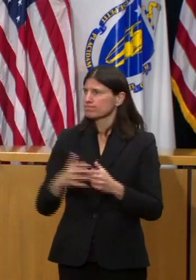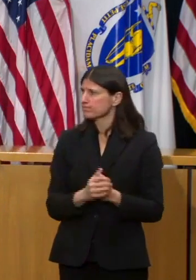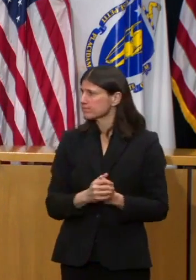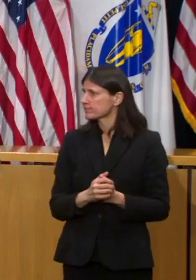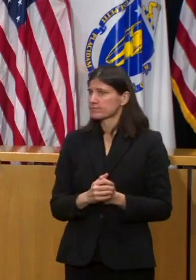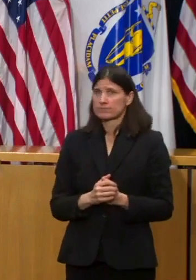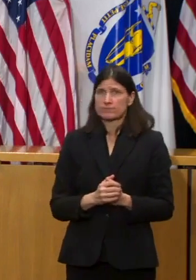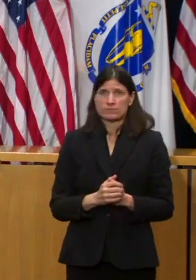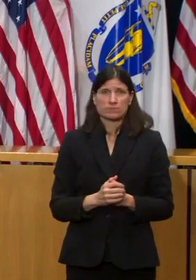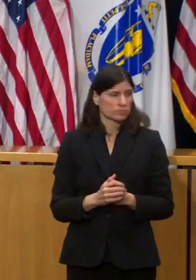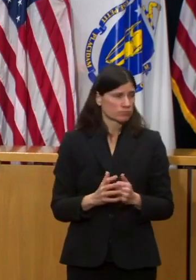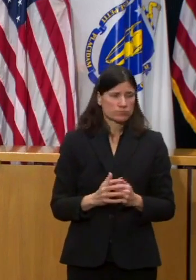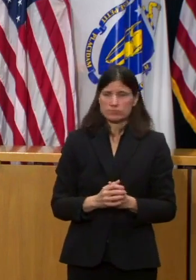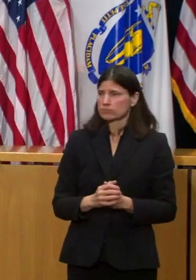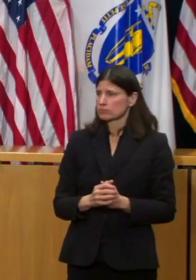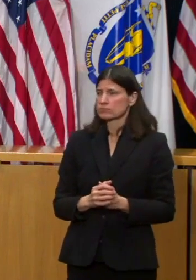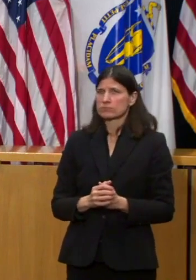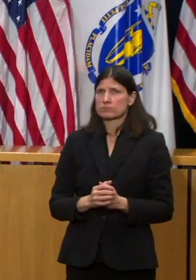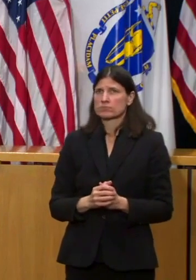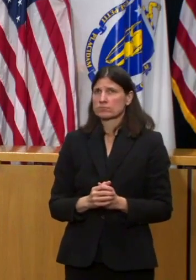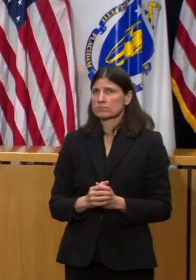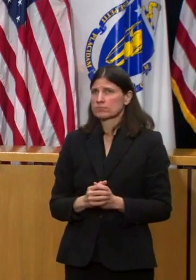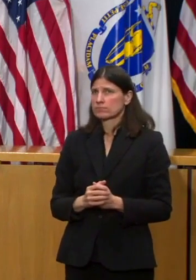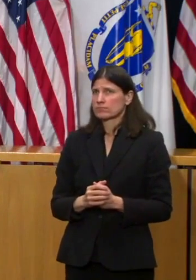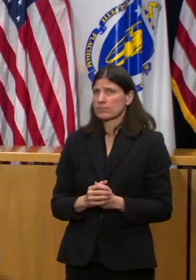and they've also gotten,